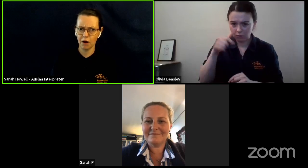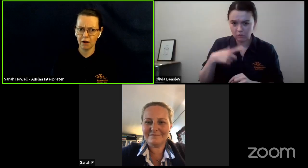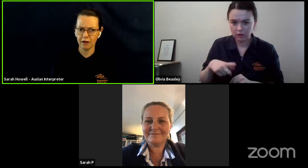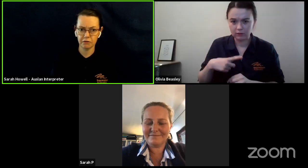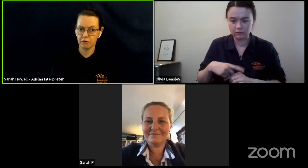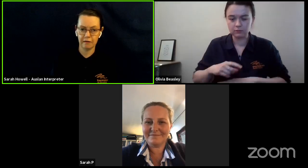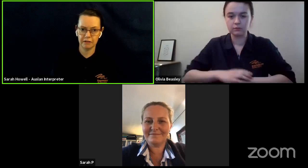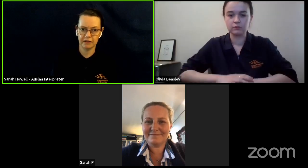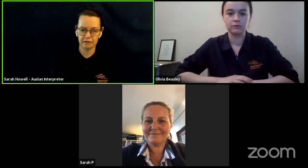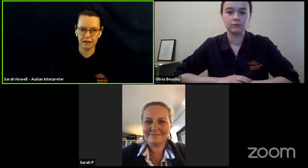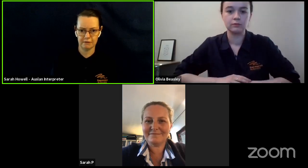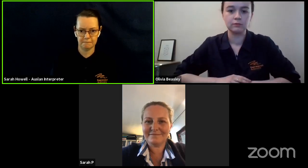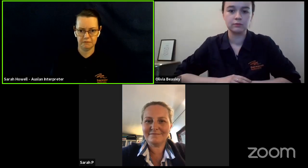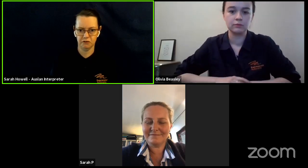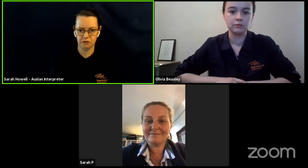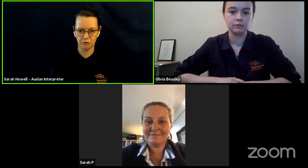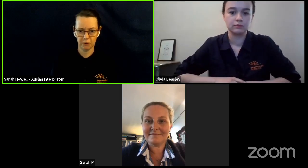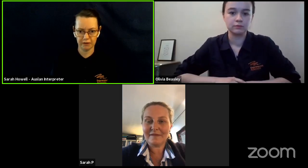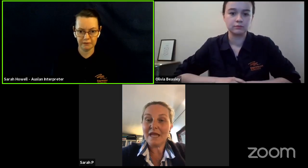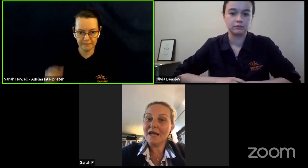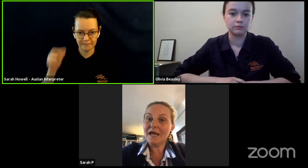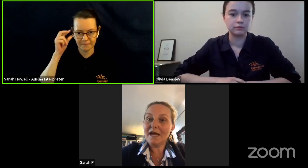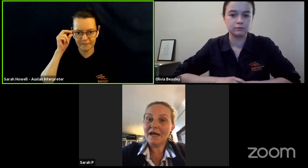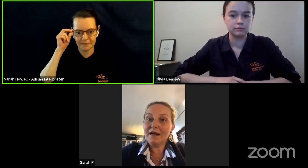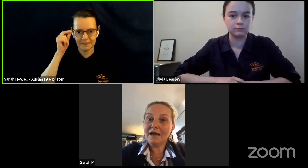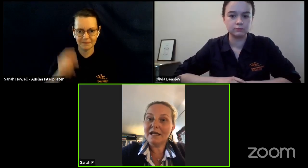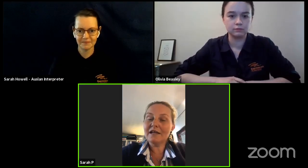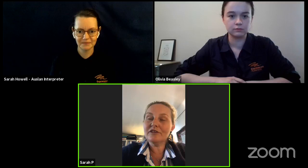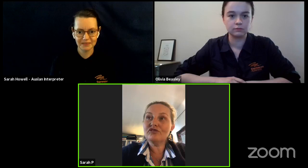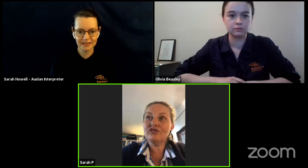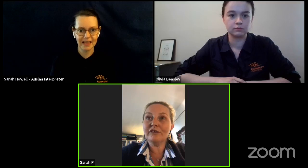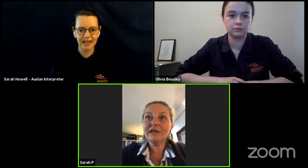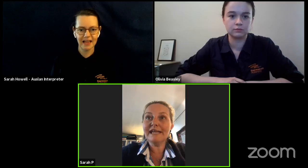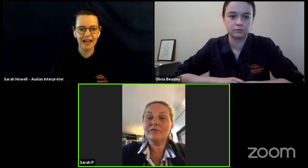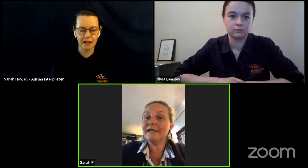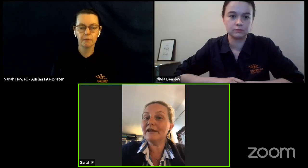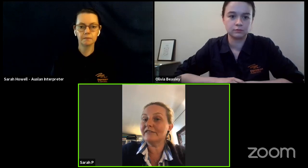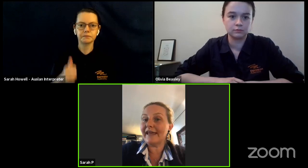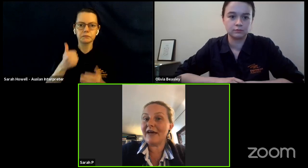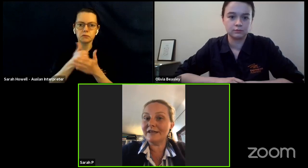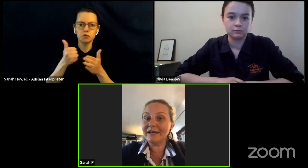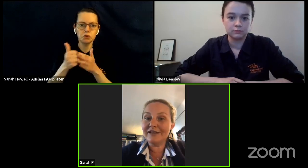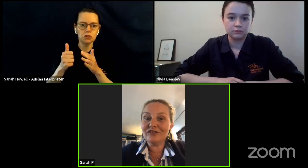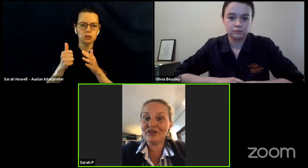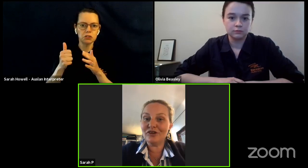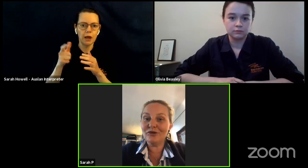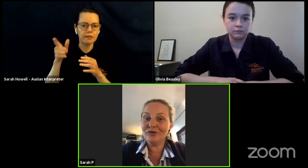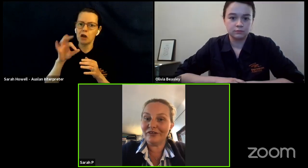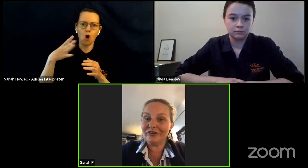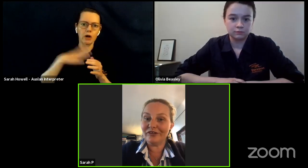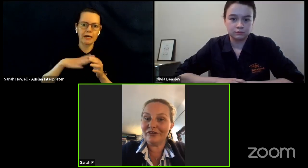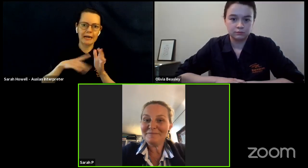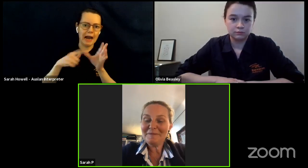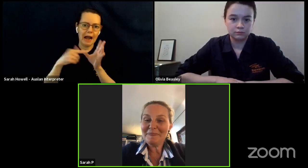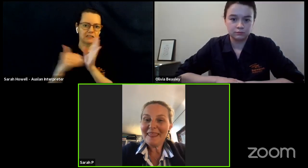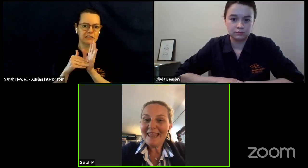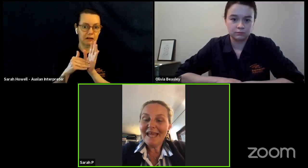AstraZeneca. Why haven't they done that? Do you know why? Generally, it's because they haven't needed to use